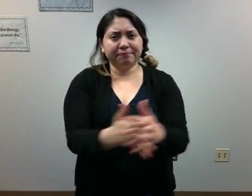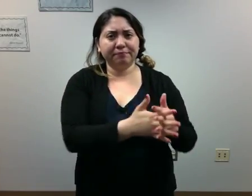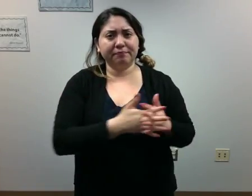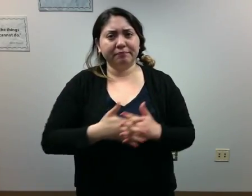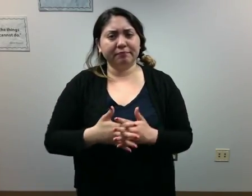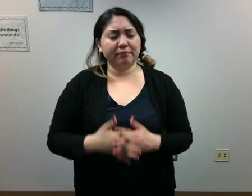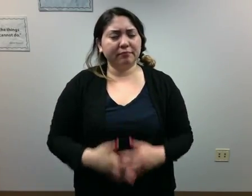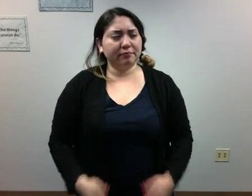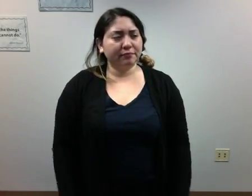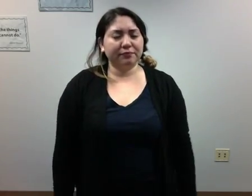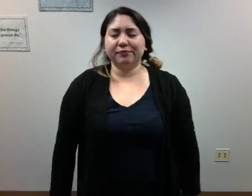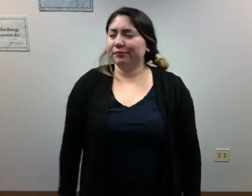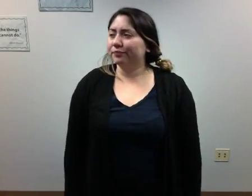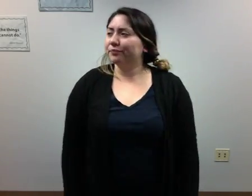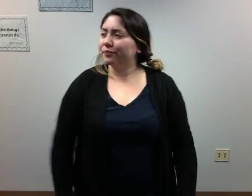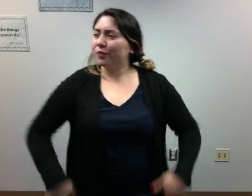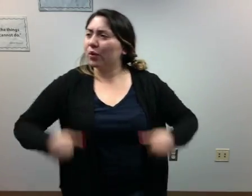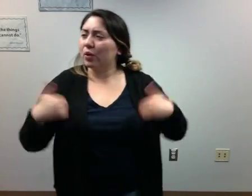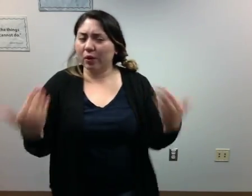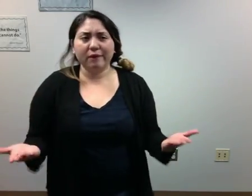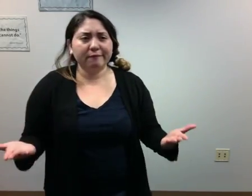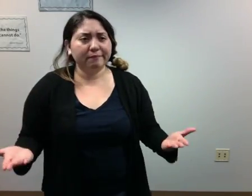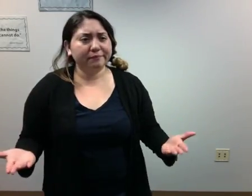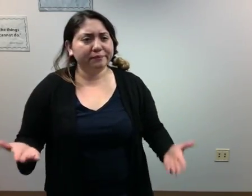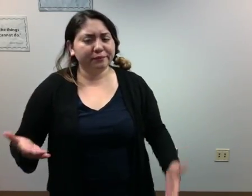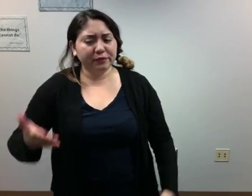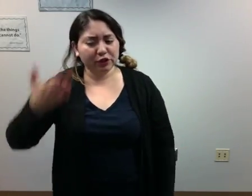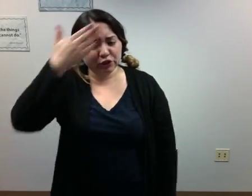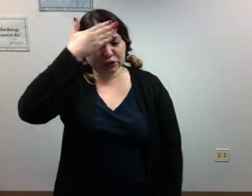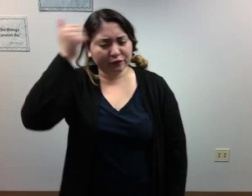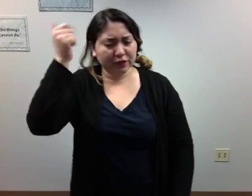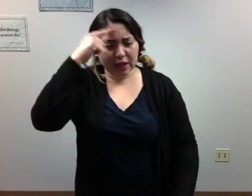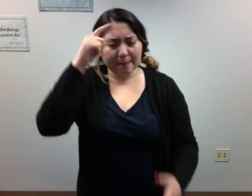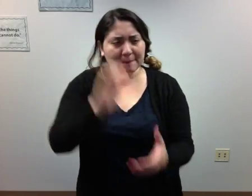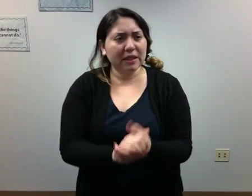Well, of course you believe you're forgotten, because you have been.